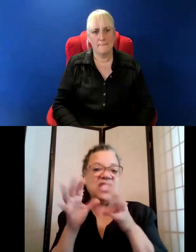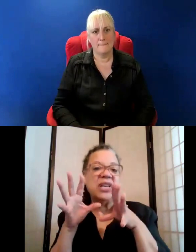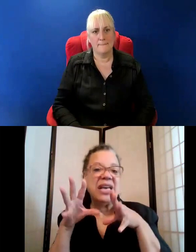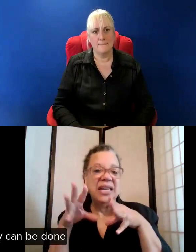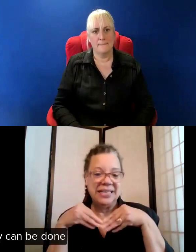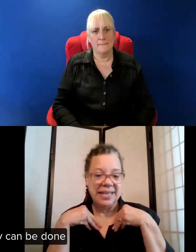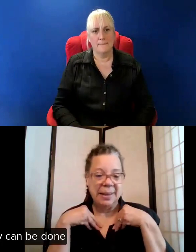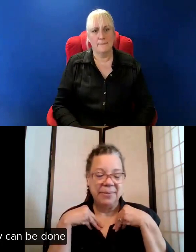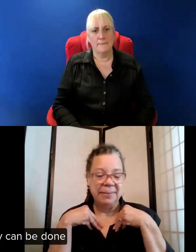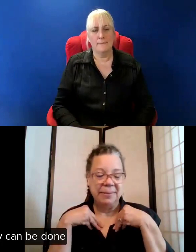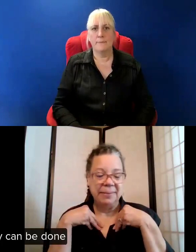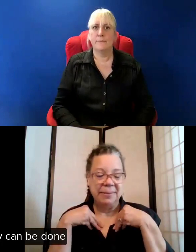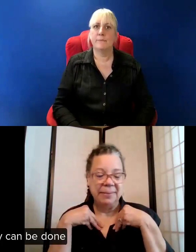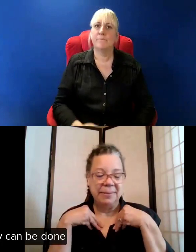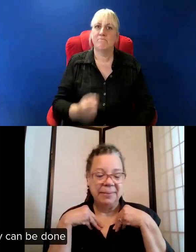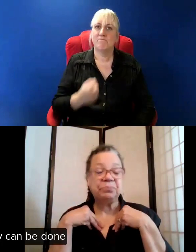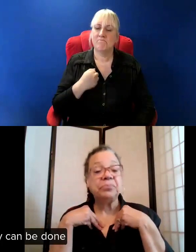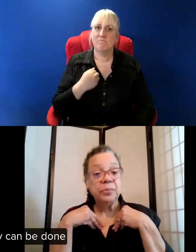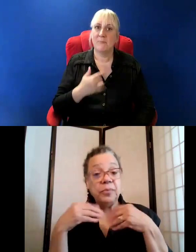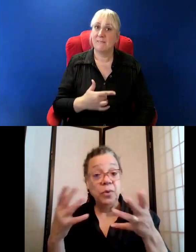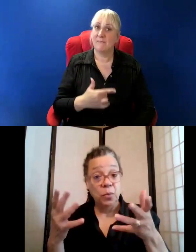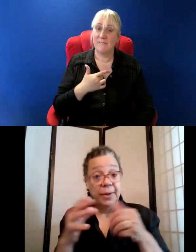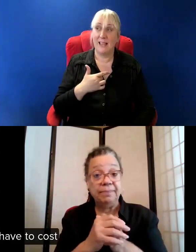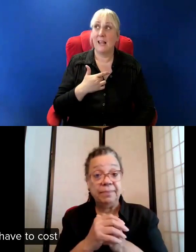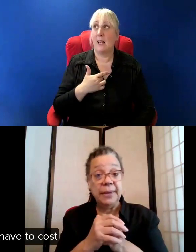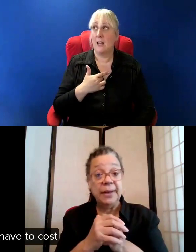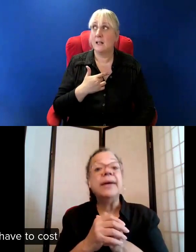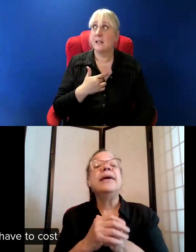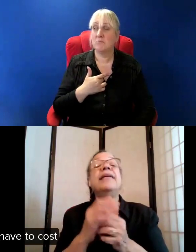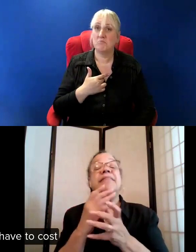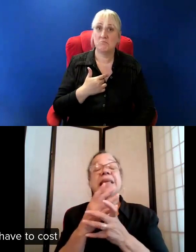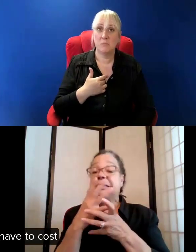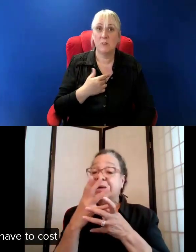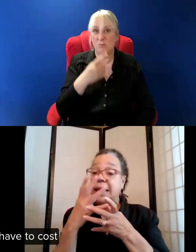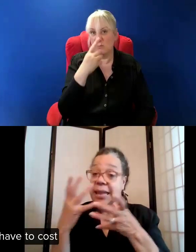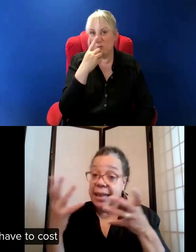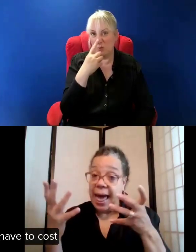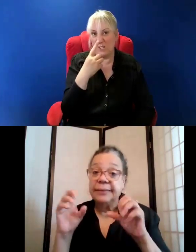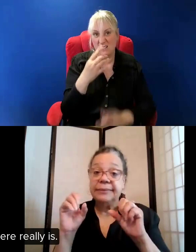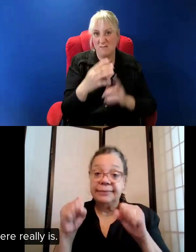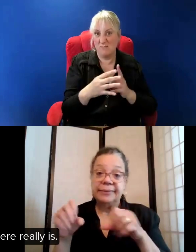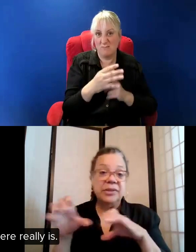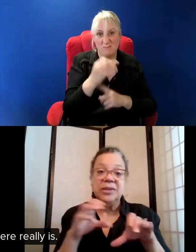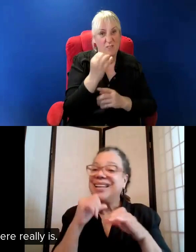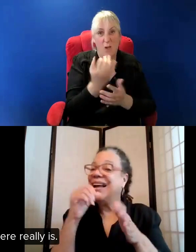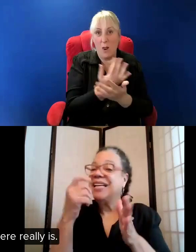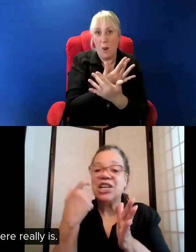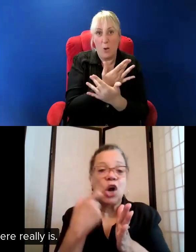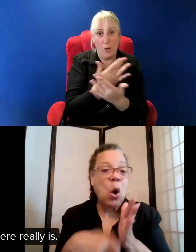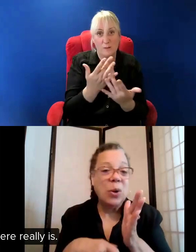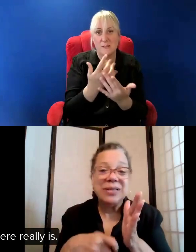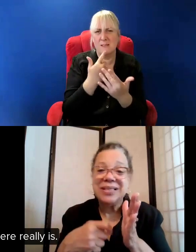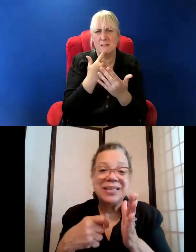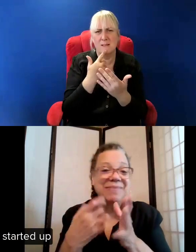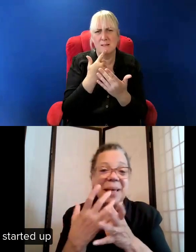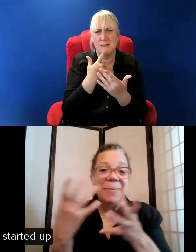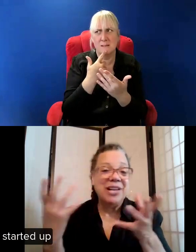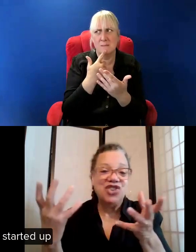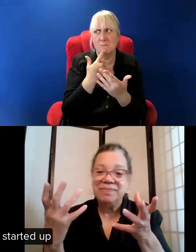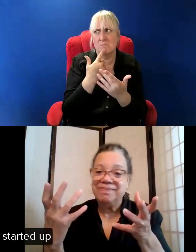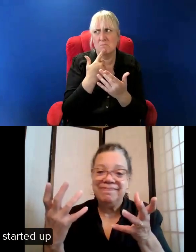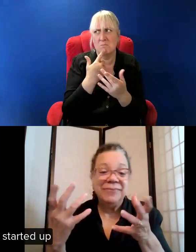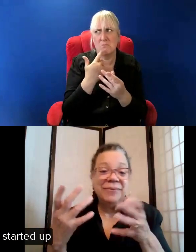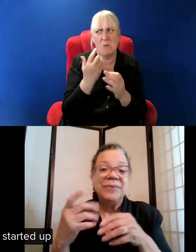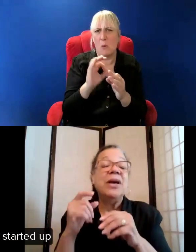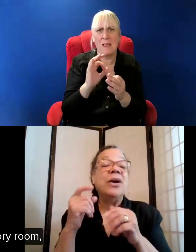There is plenty can be done that doesn't have to cost the earth. There really is. When I